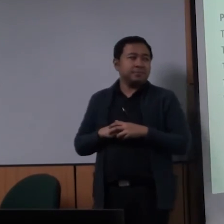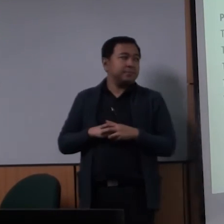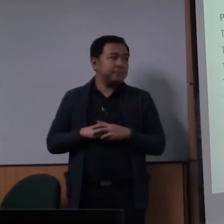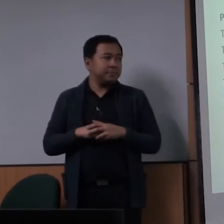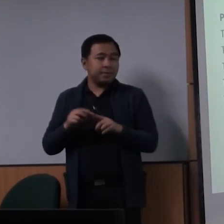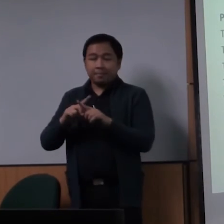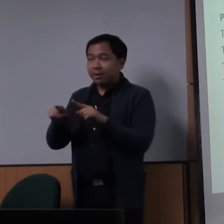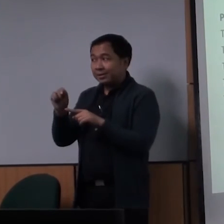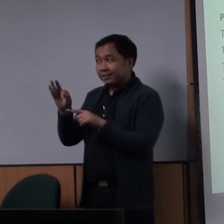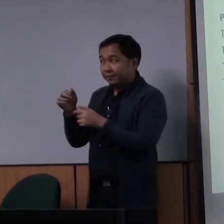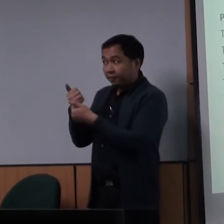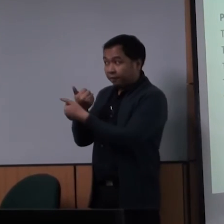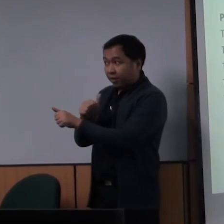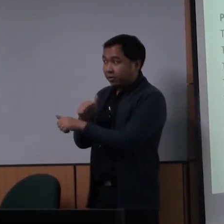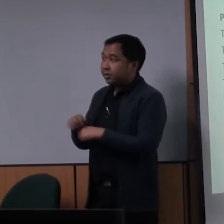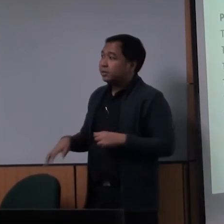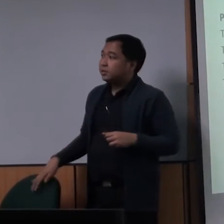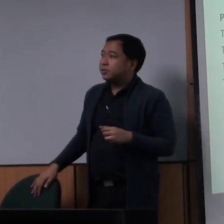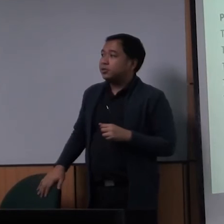But using the SPSS,